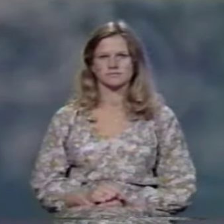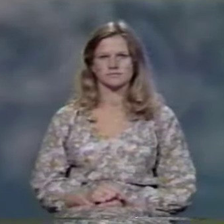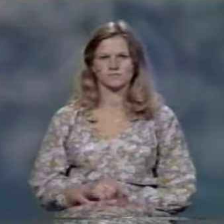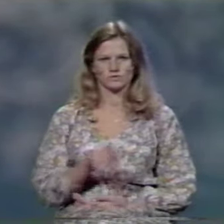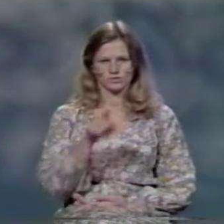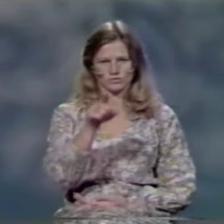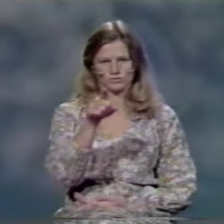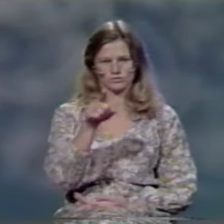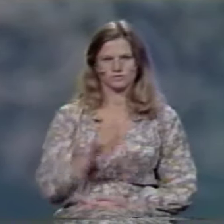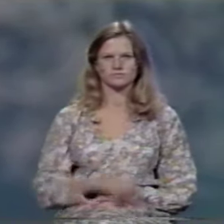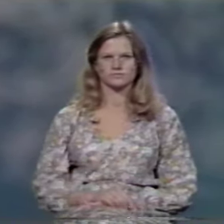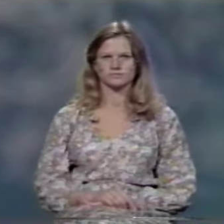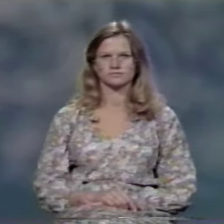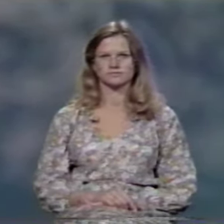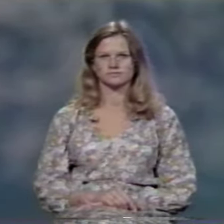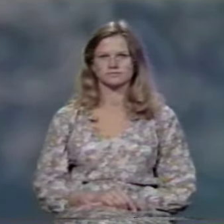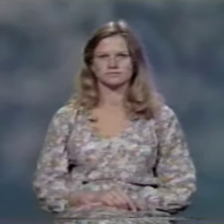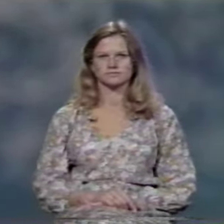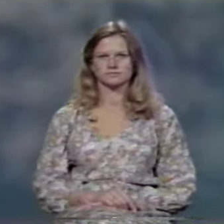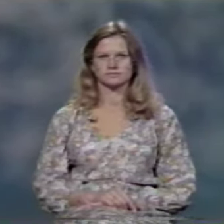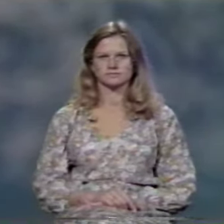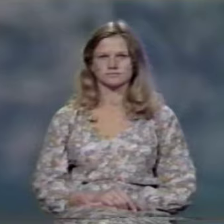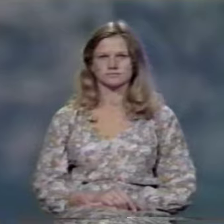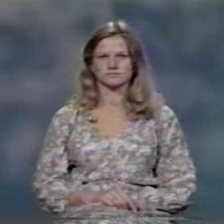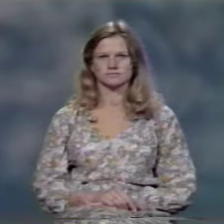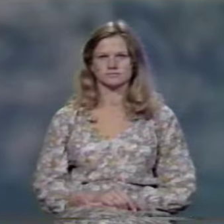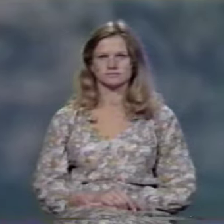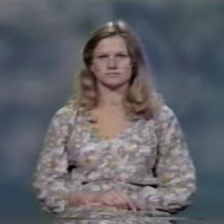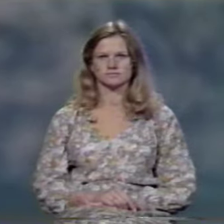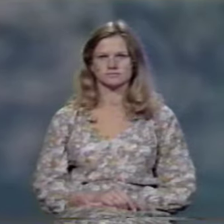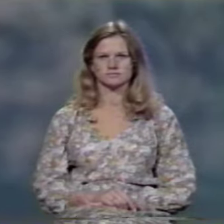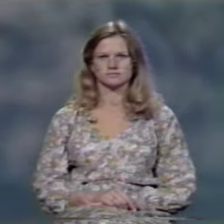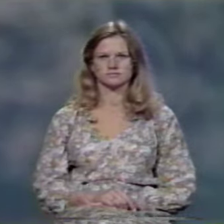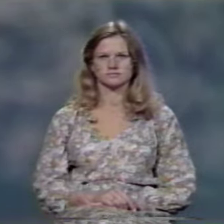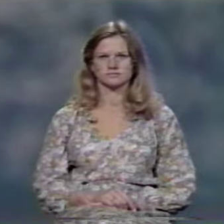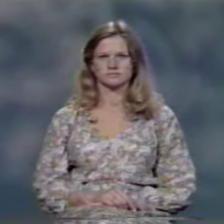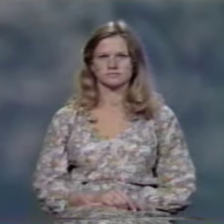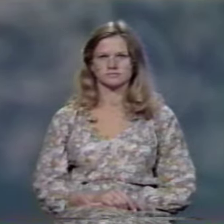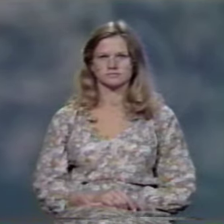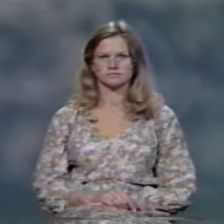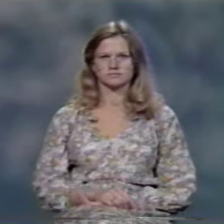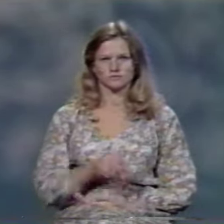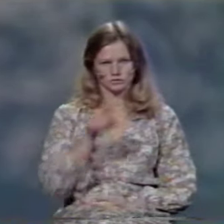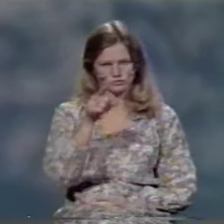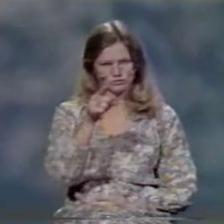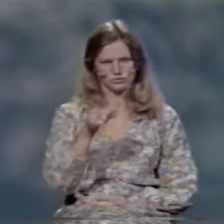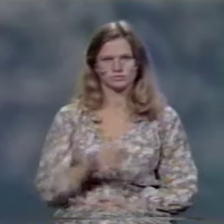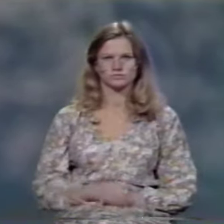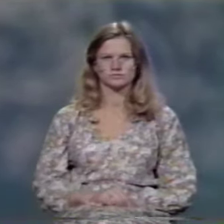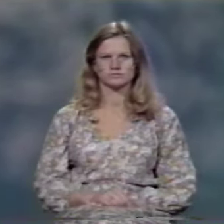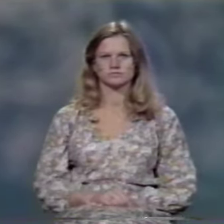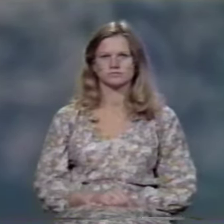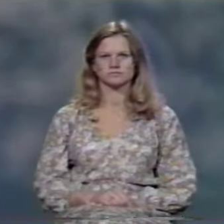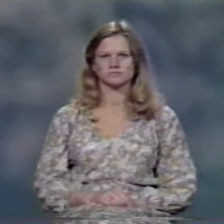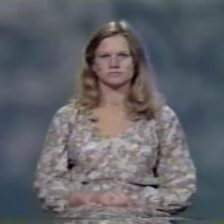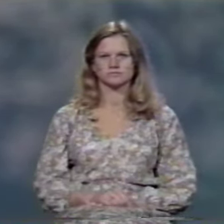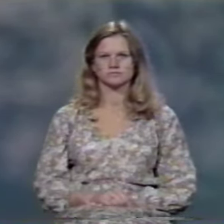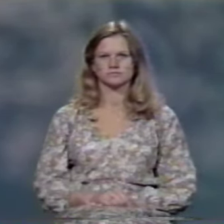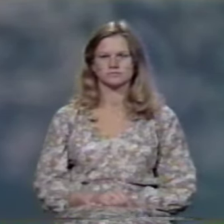you. To make this sign, you simply point to the person you are talking to. To refer to anyone else,